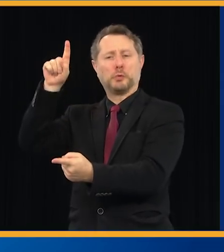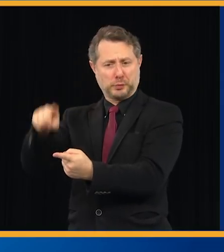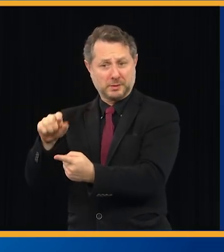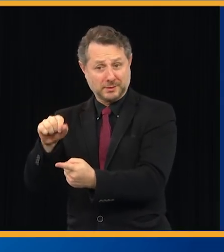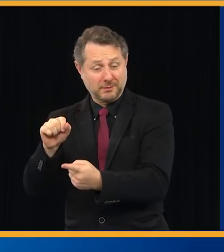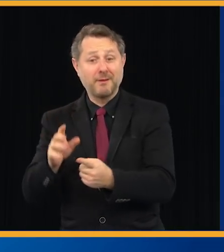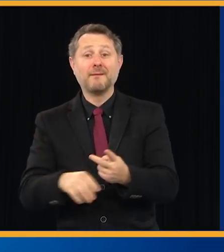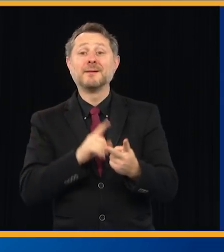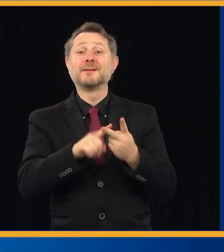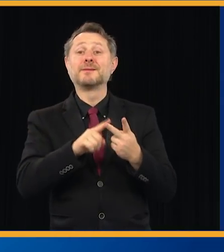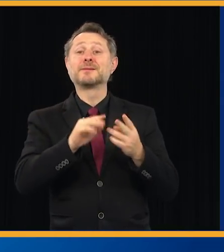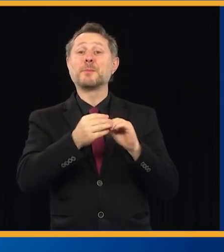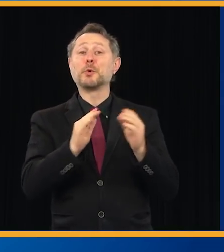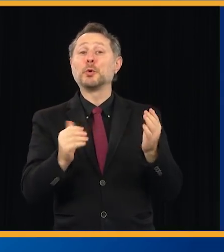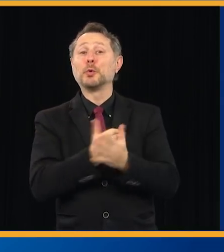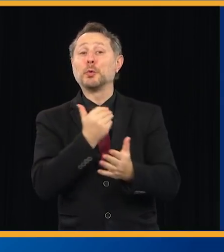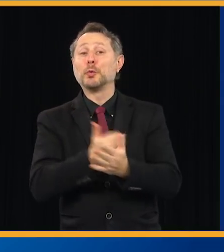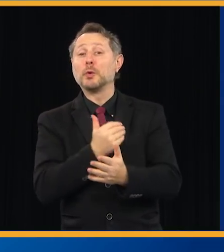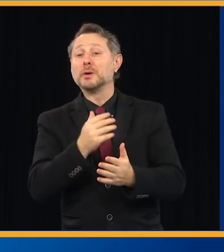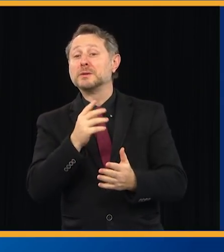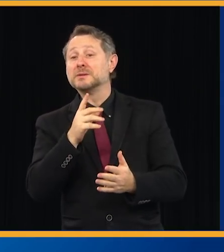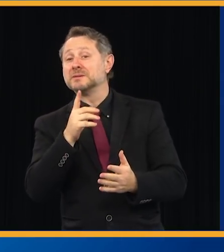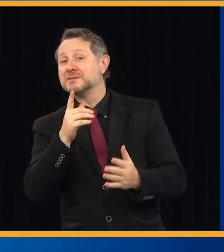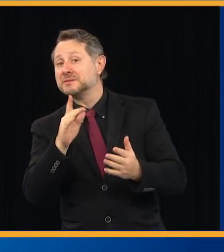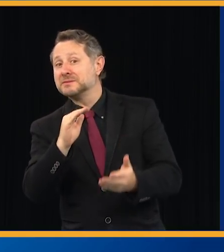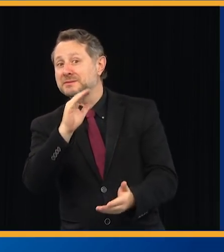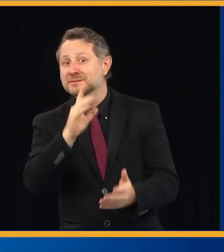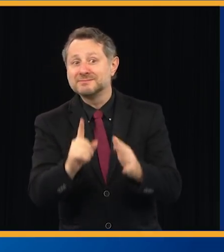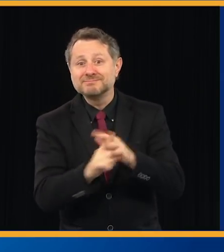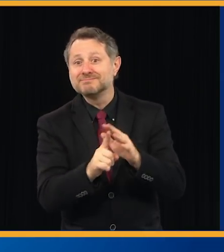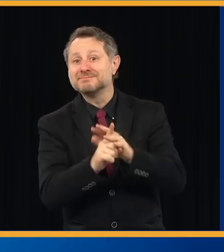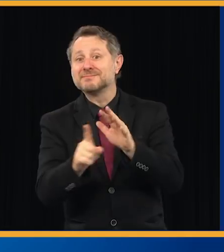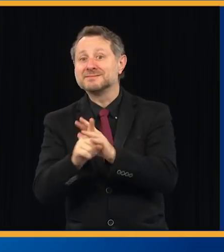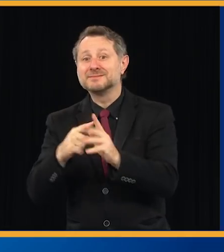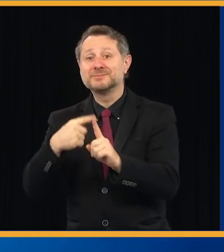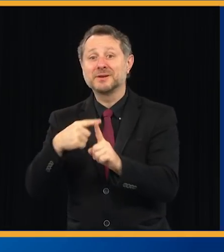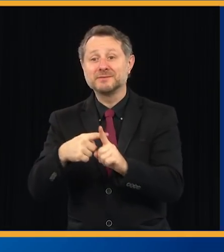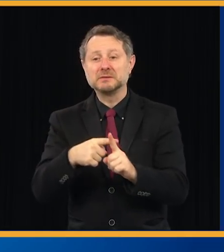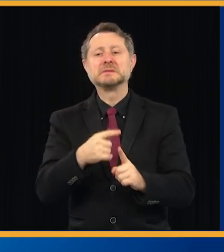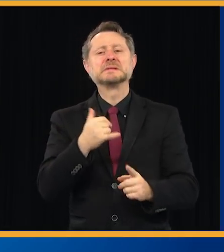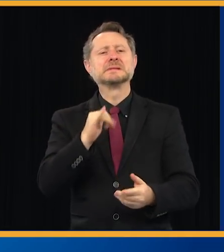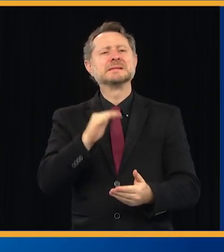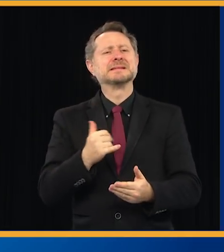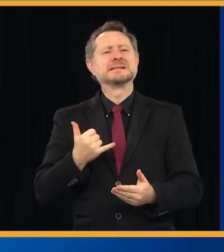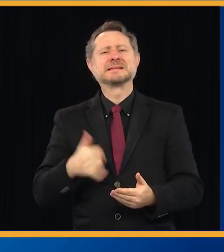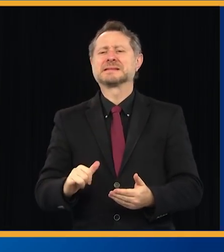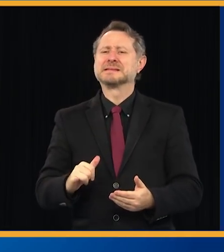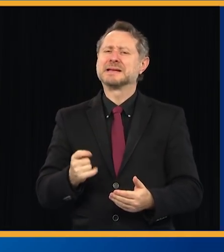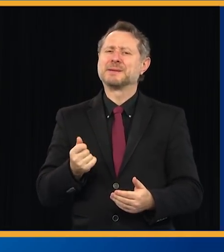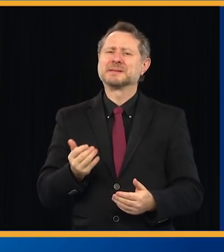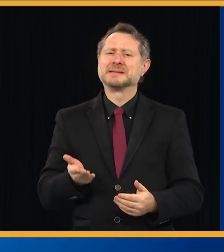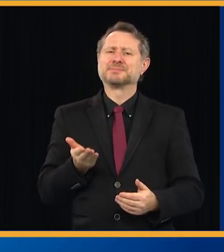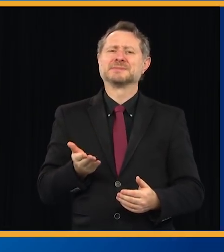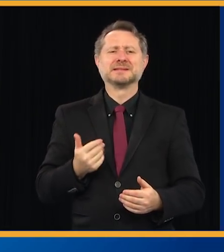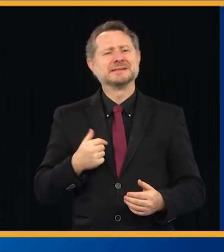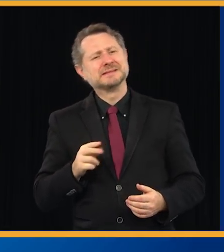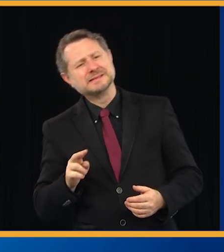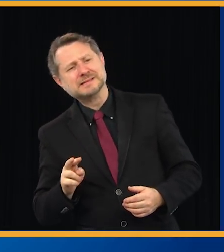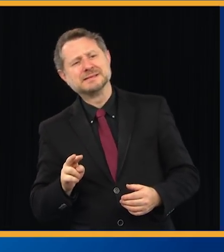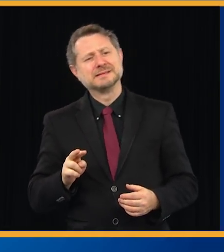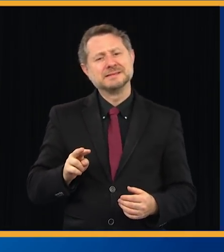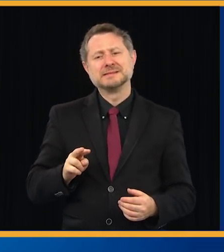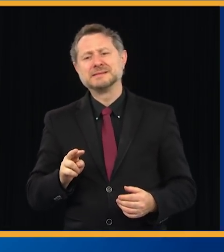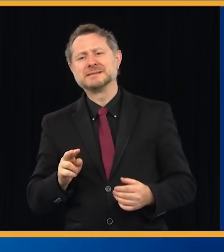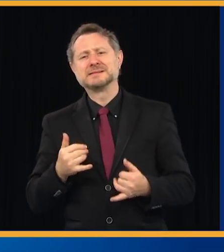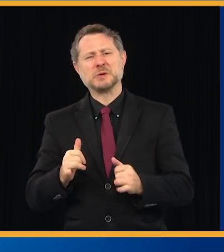new cases going down, those number of new cases are still problematic, right? So it means 600 new cases